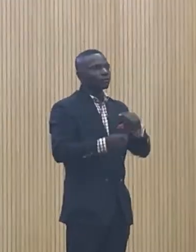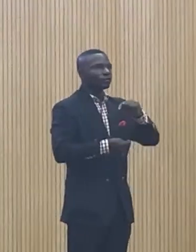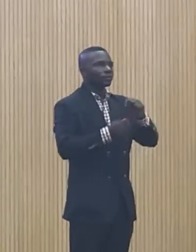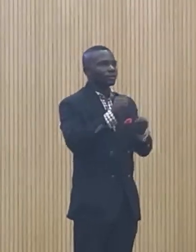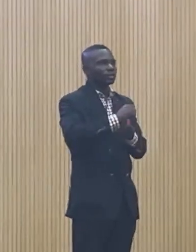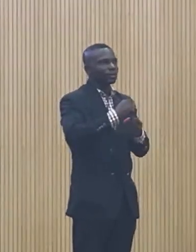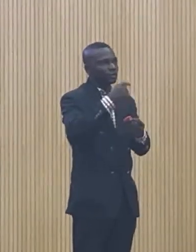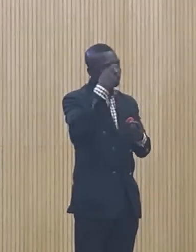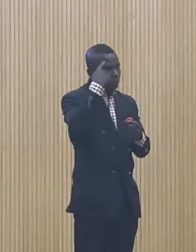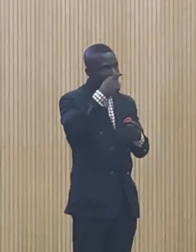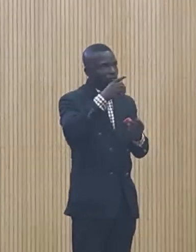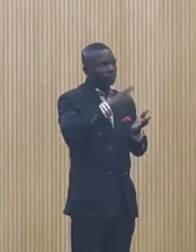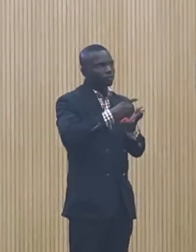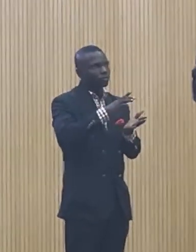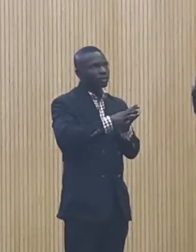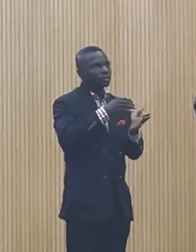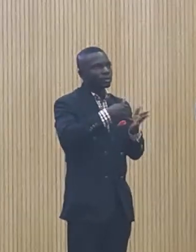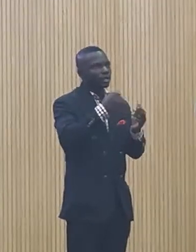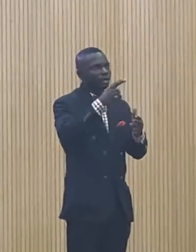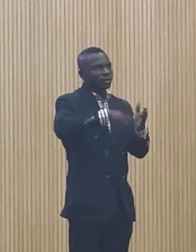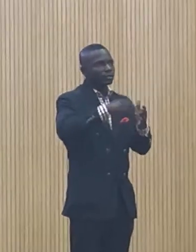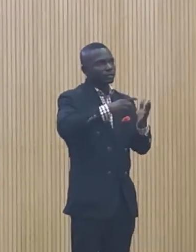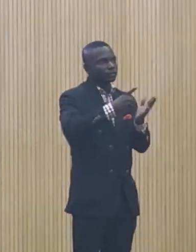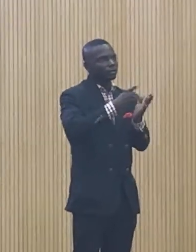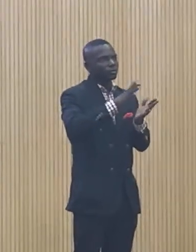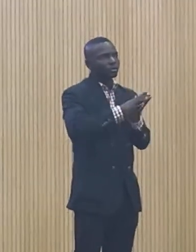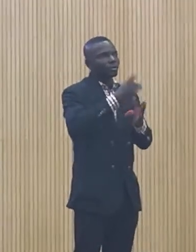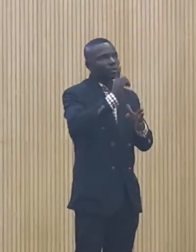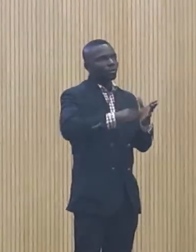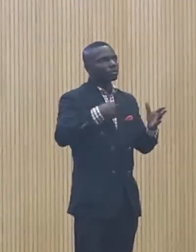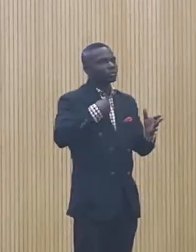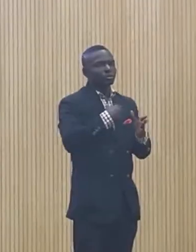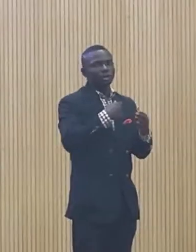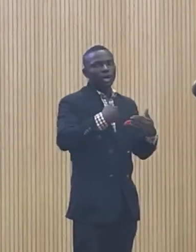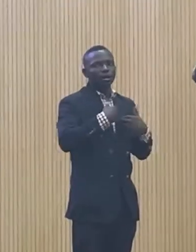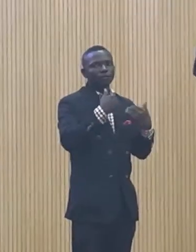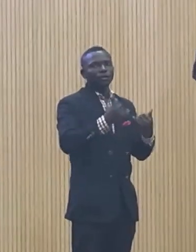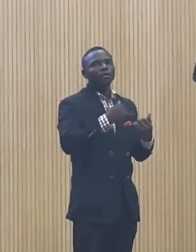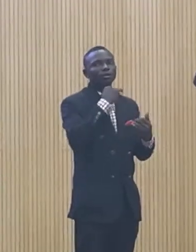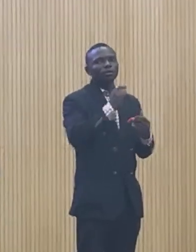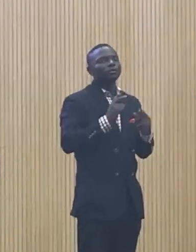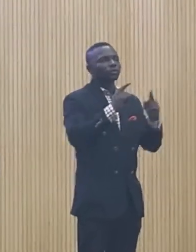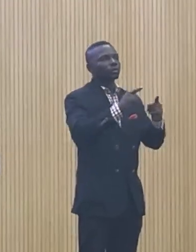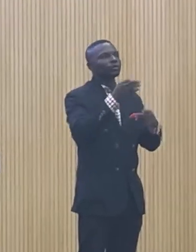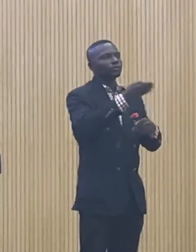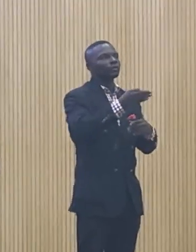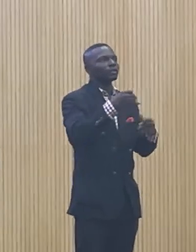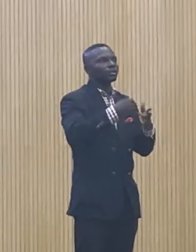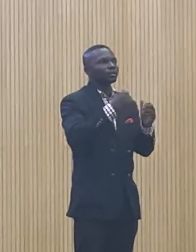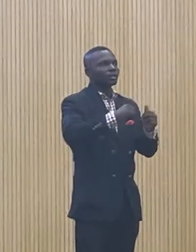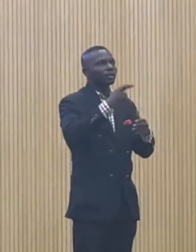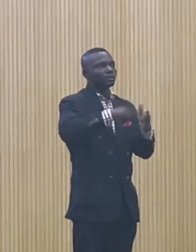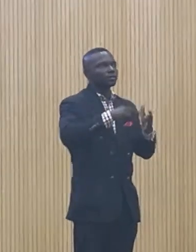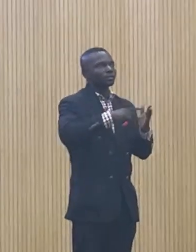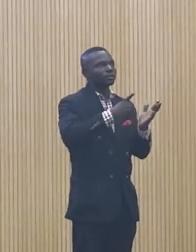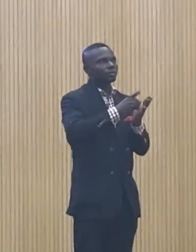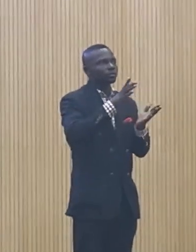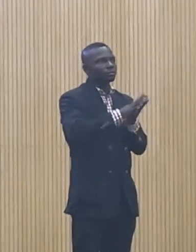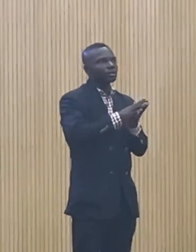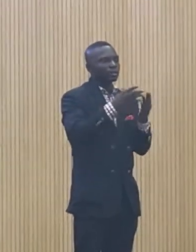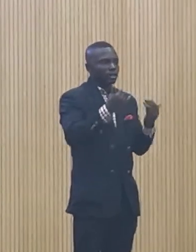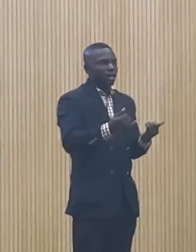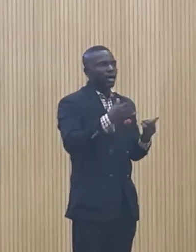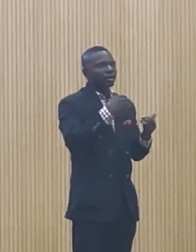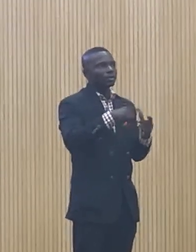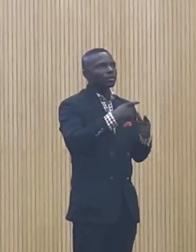of documents, it can read a document. That's what we have currently, not going further. It can read a document in real time